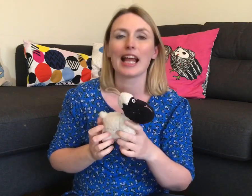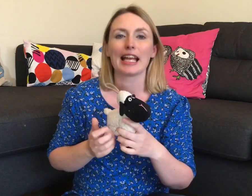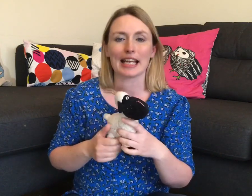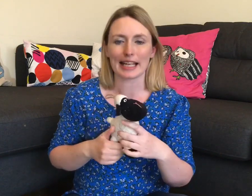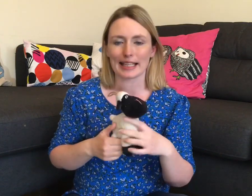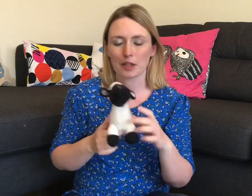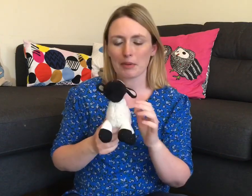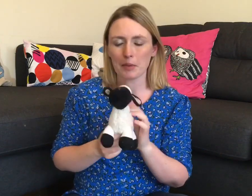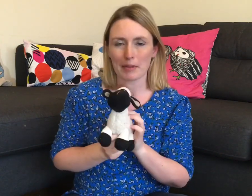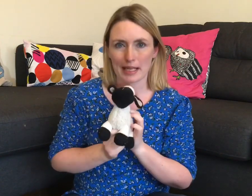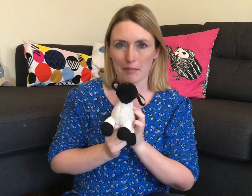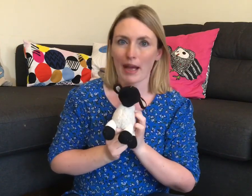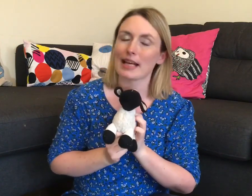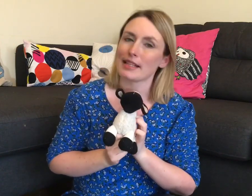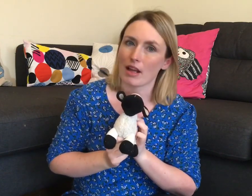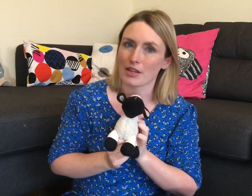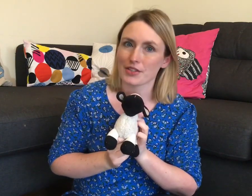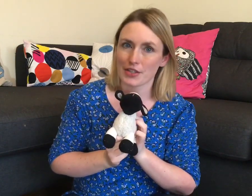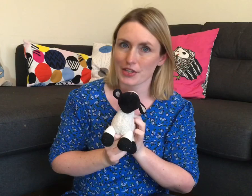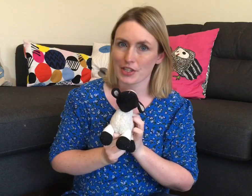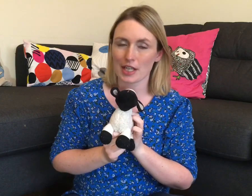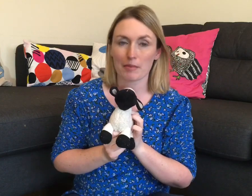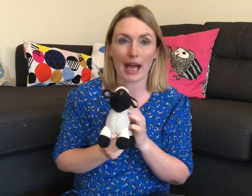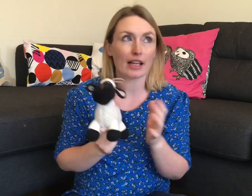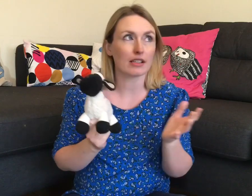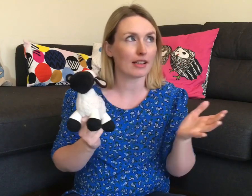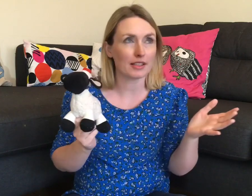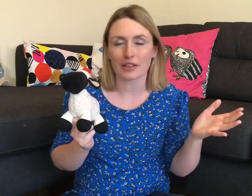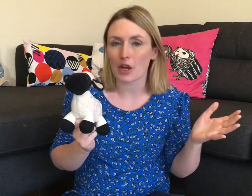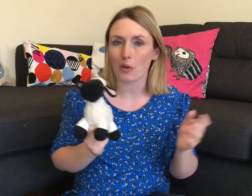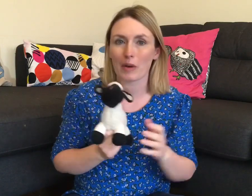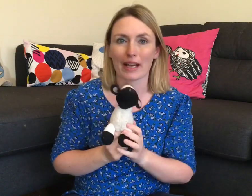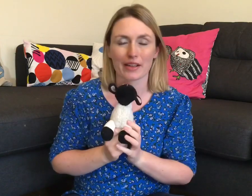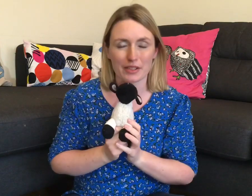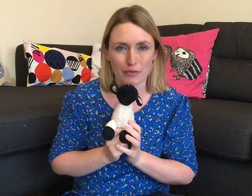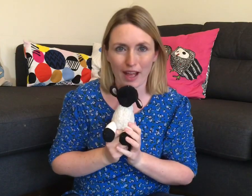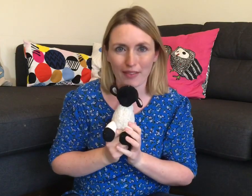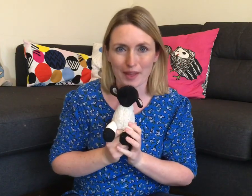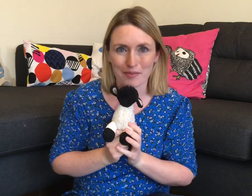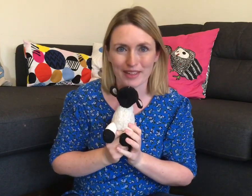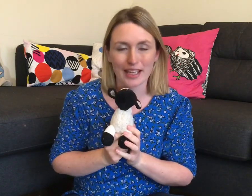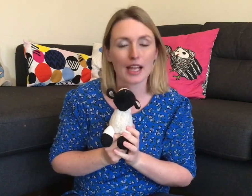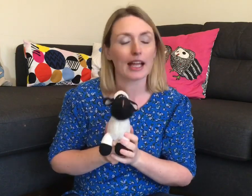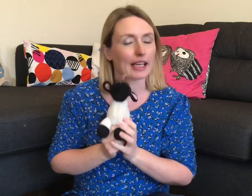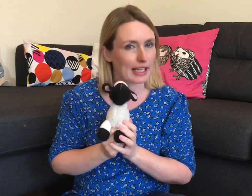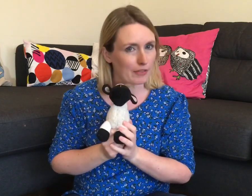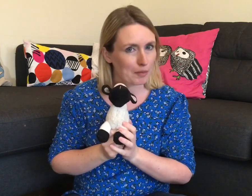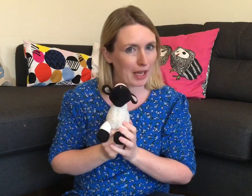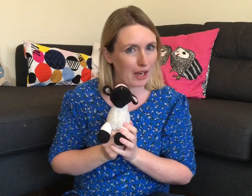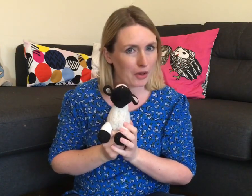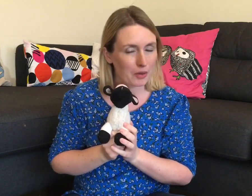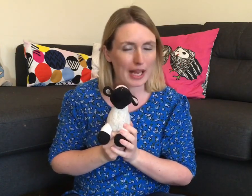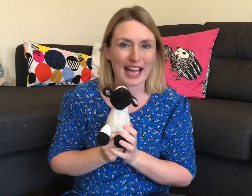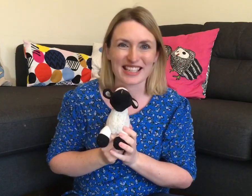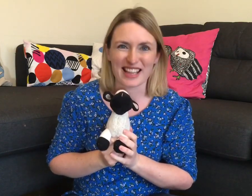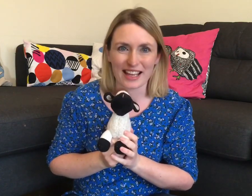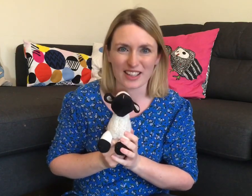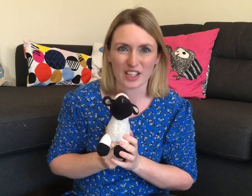Little Bo Peep has lost her sheep and doesn't know where to find them. Leave them alone and they'll come